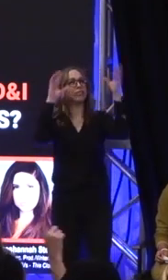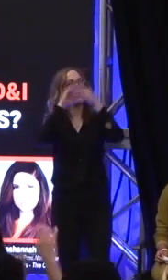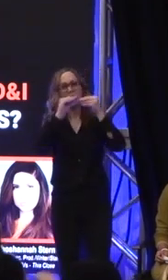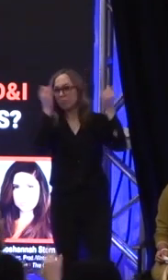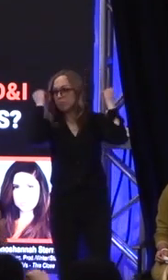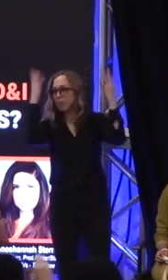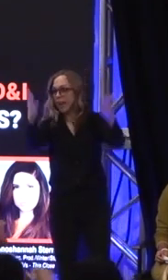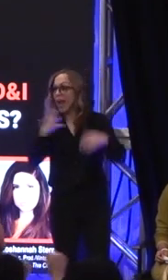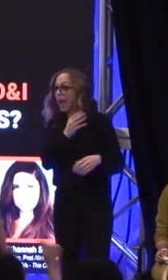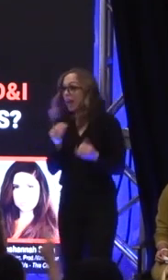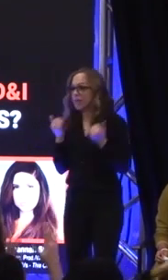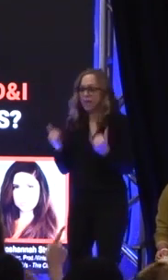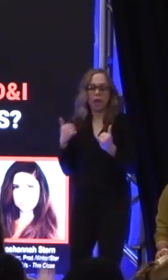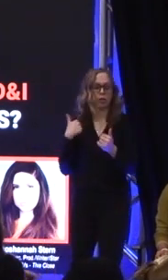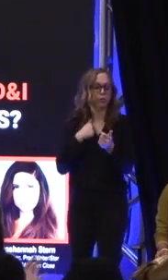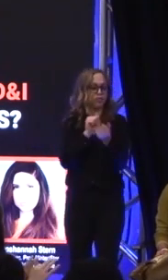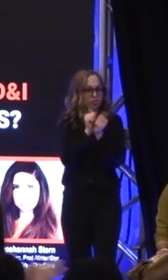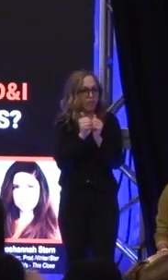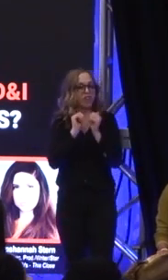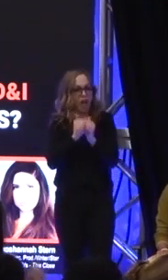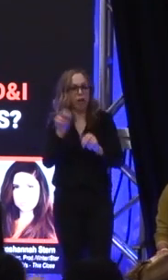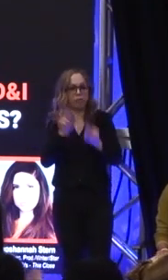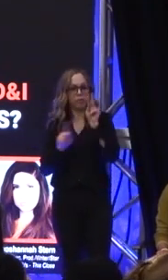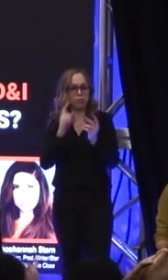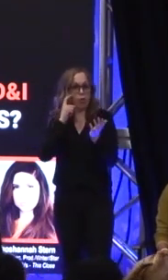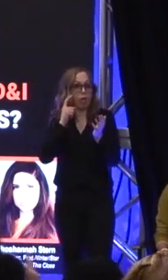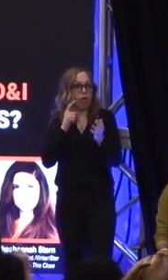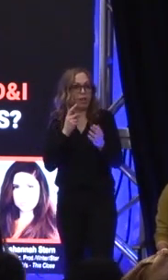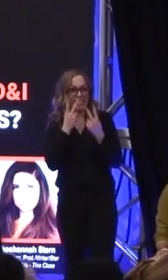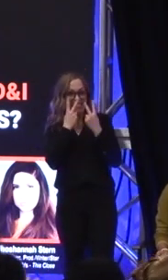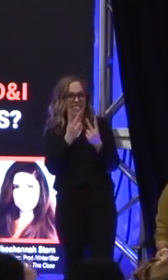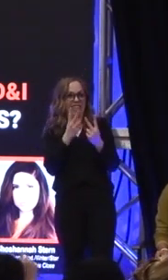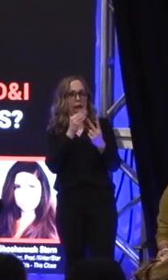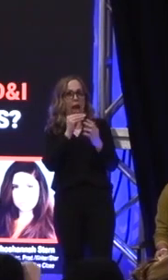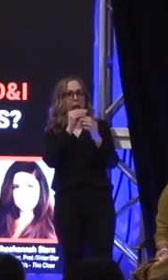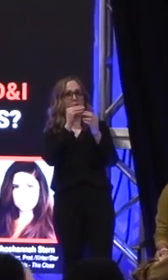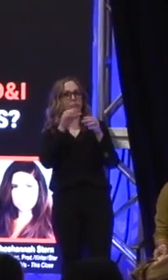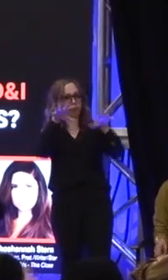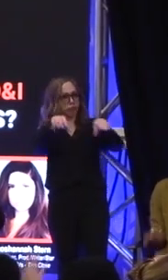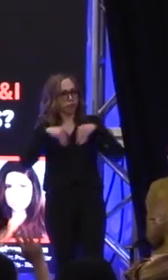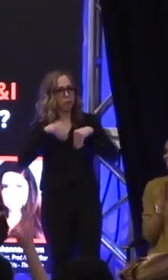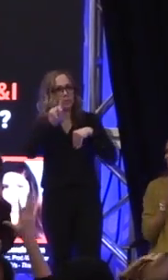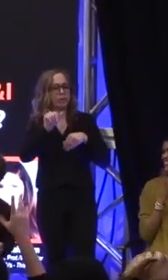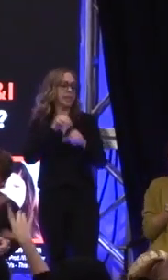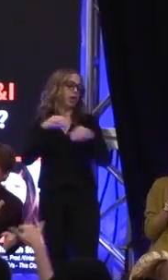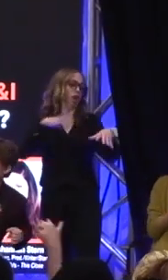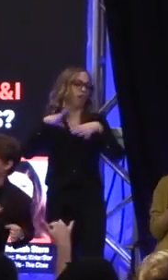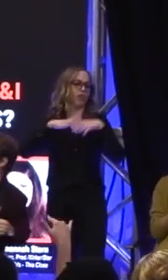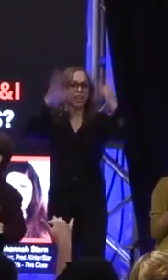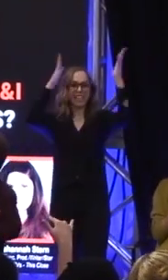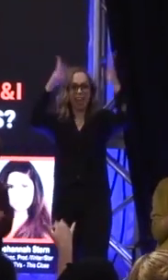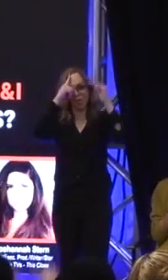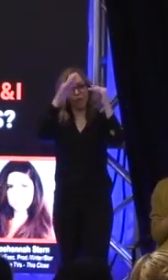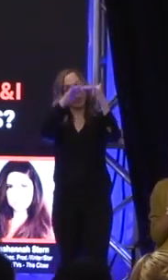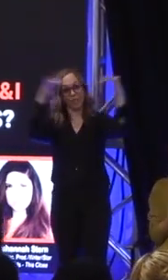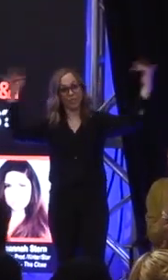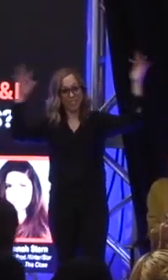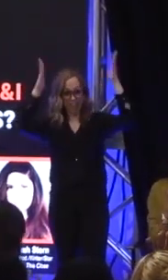and ultimately we're changing the way people see disability in Hollywood. So, yay, diversity!